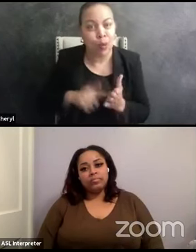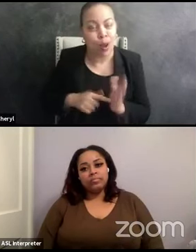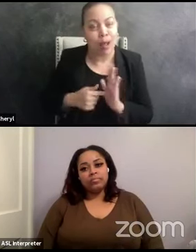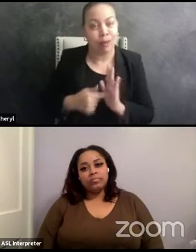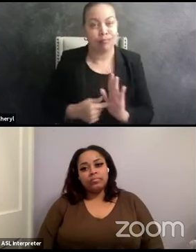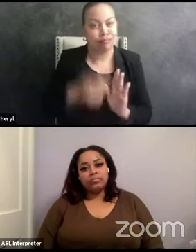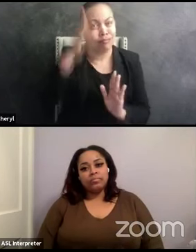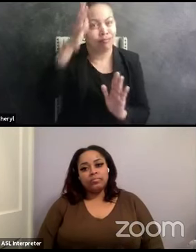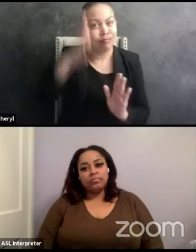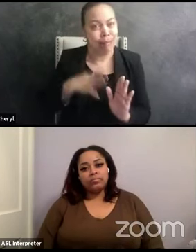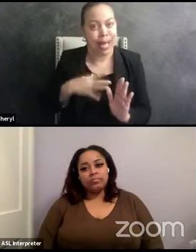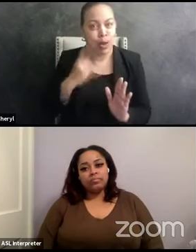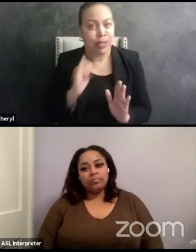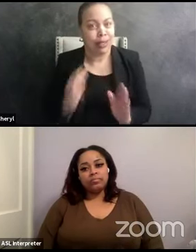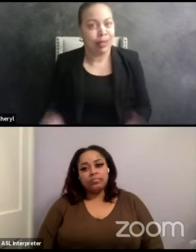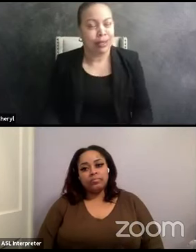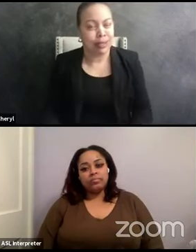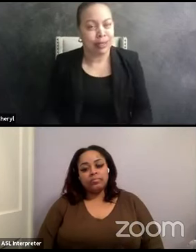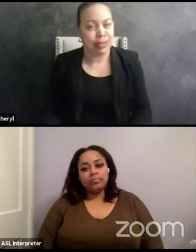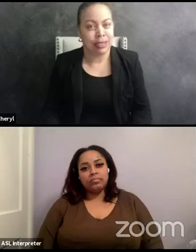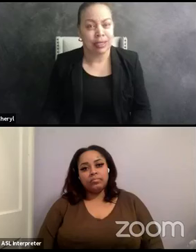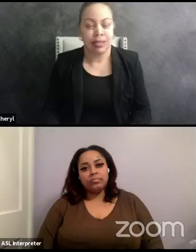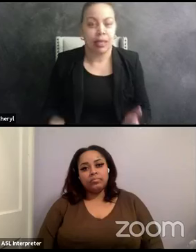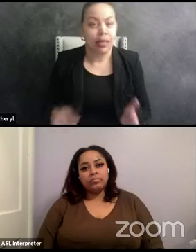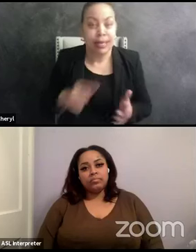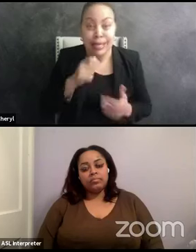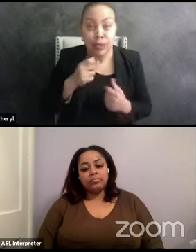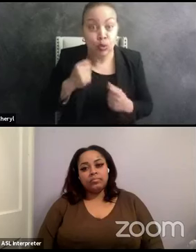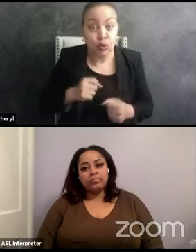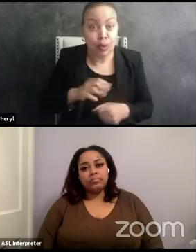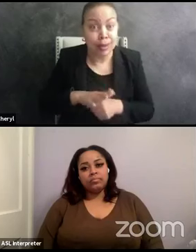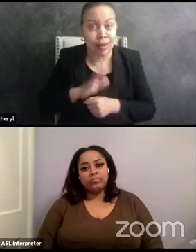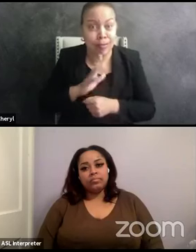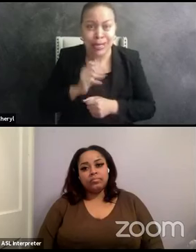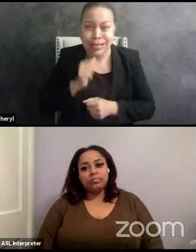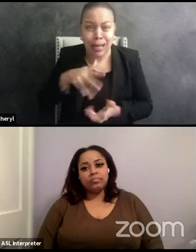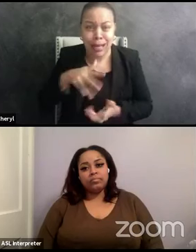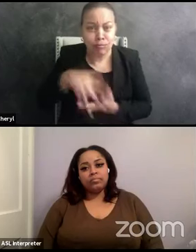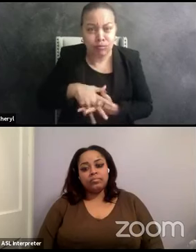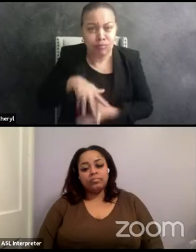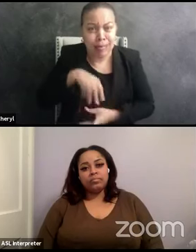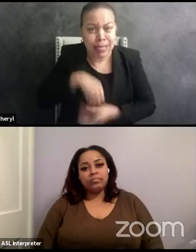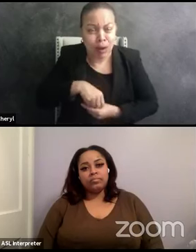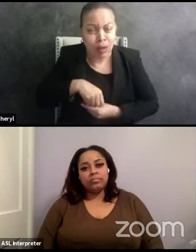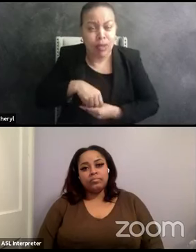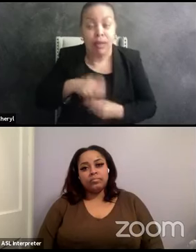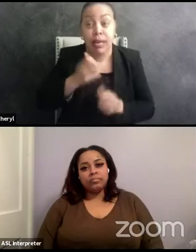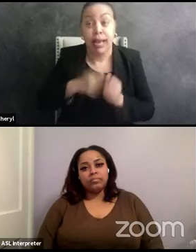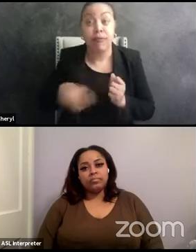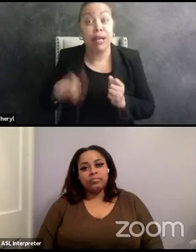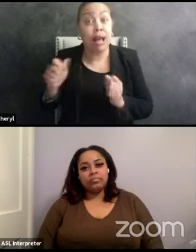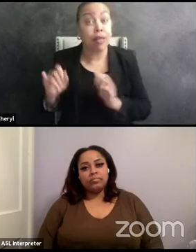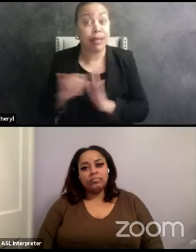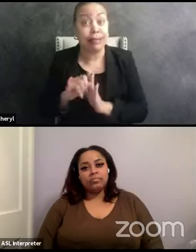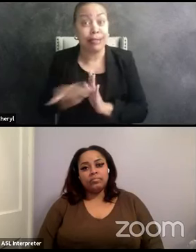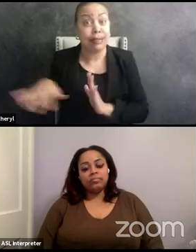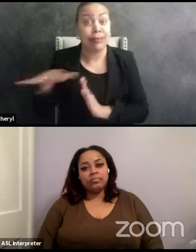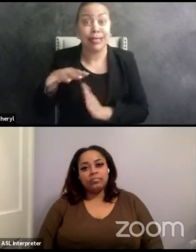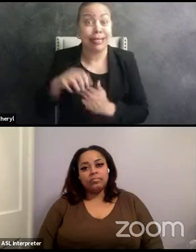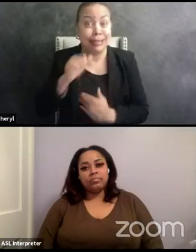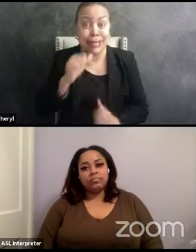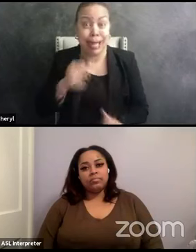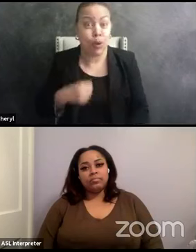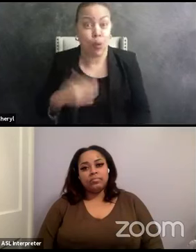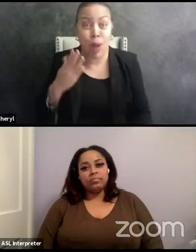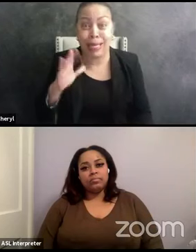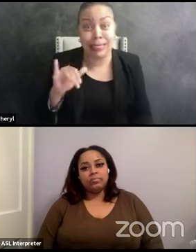is, and that it is strong enough and lives within me. And I think, every other identity that's not a white cis male